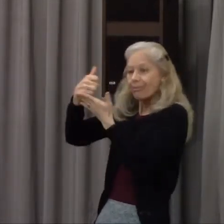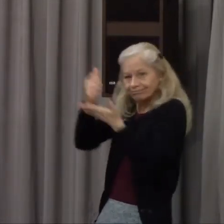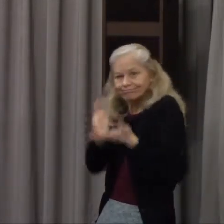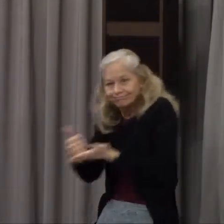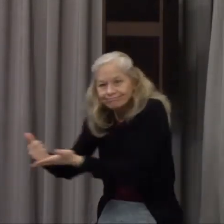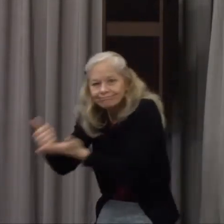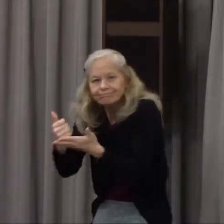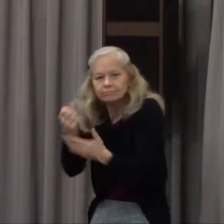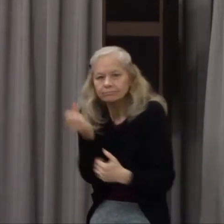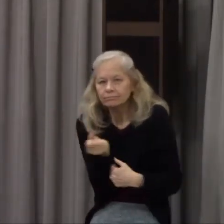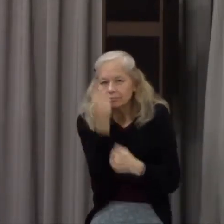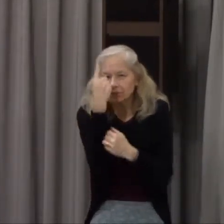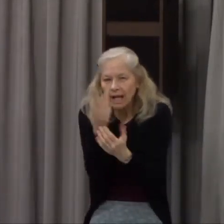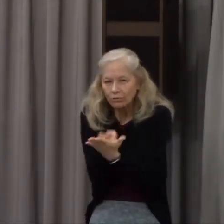of.